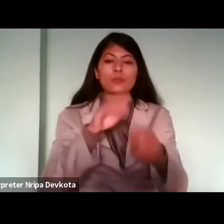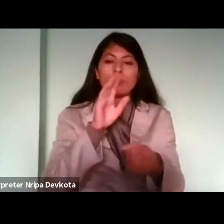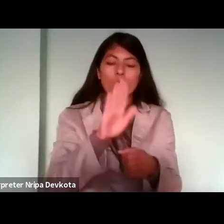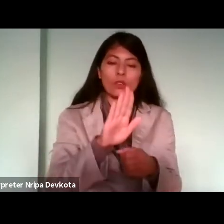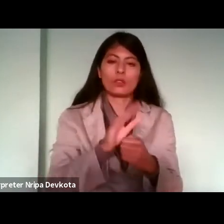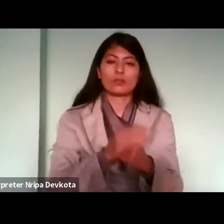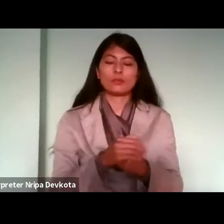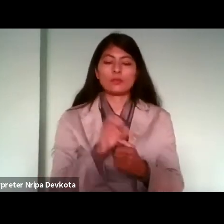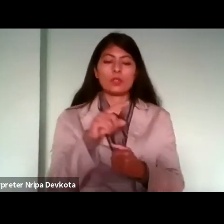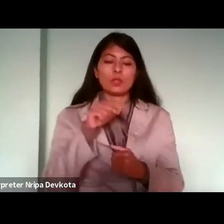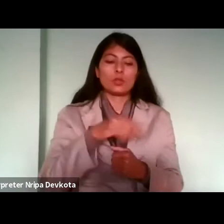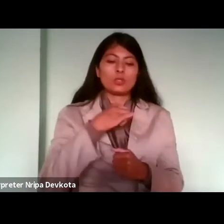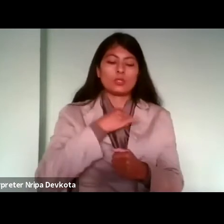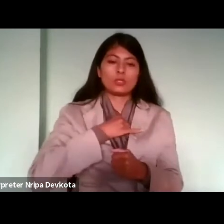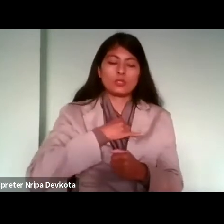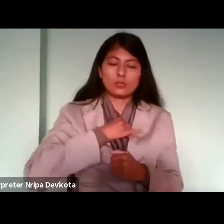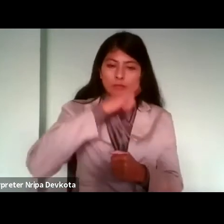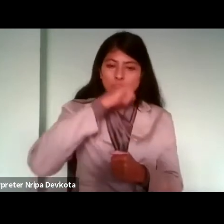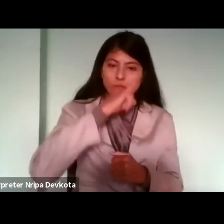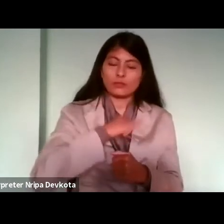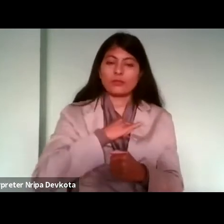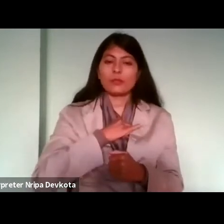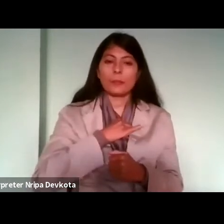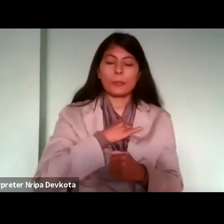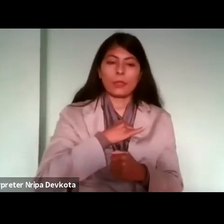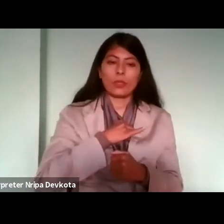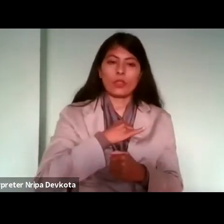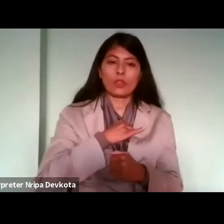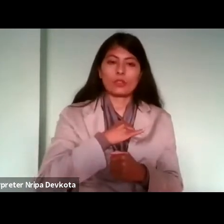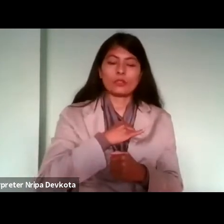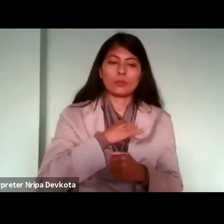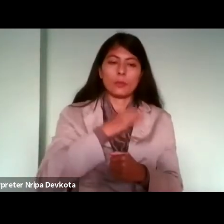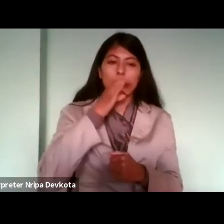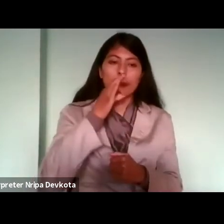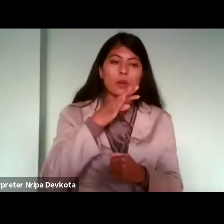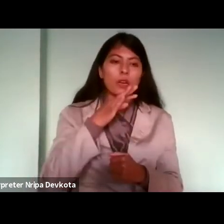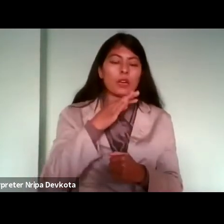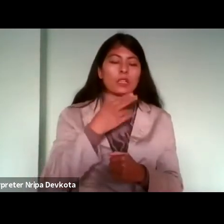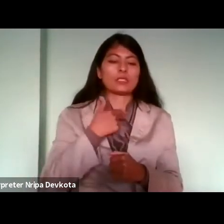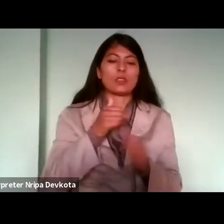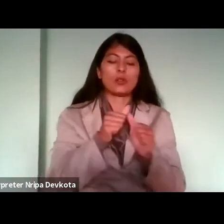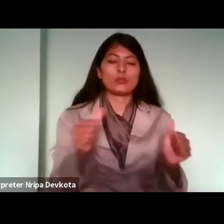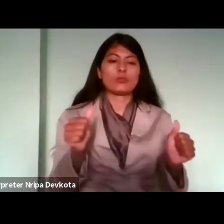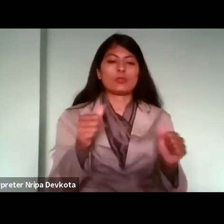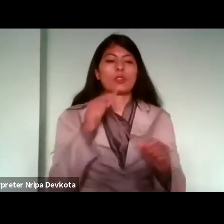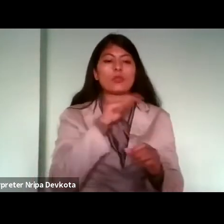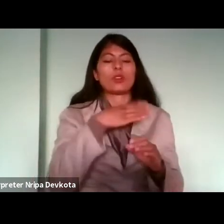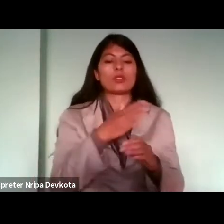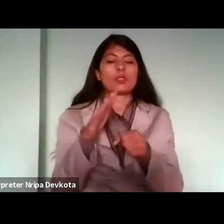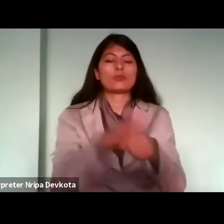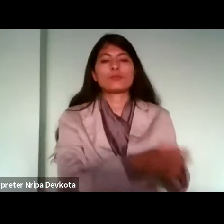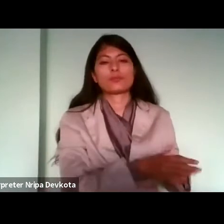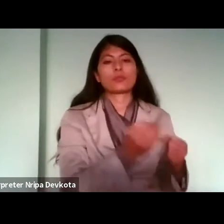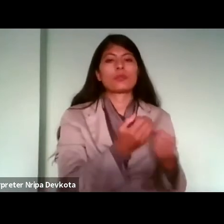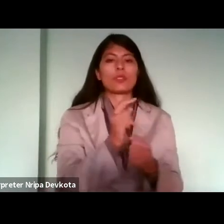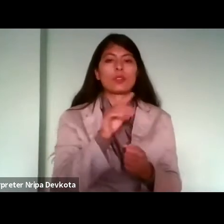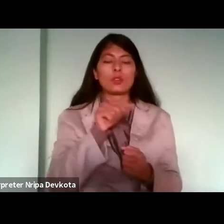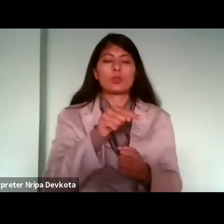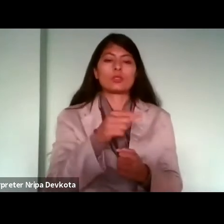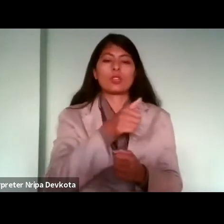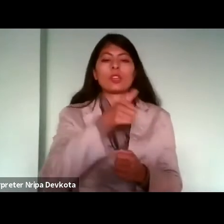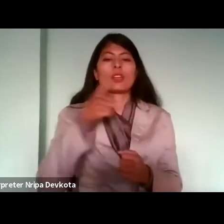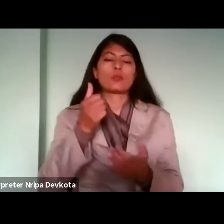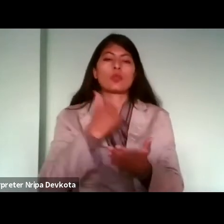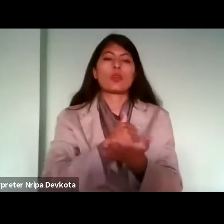this deliberate omission, the drafters of the GR have been discriminatory towards sex workers, the very practice that